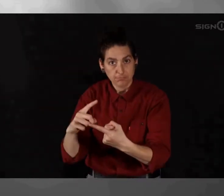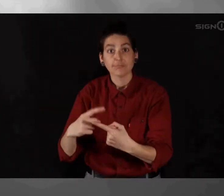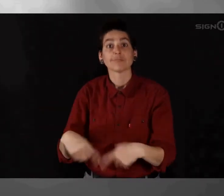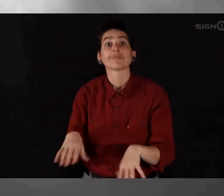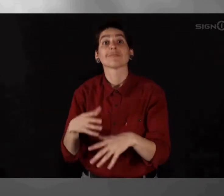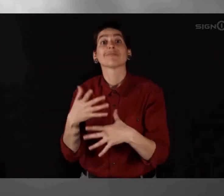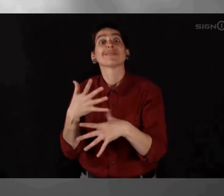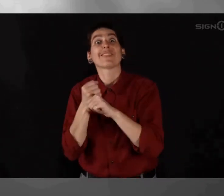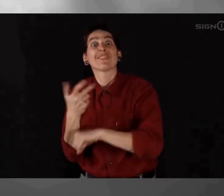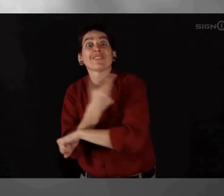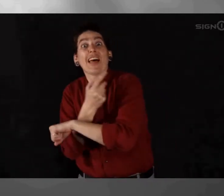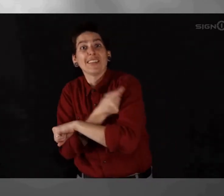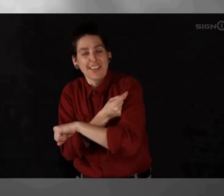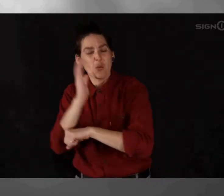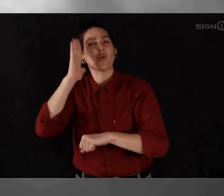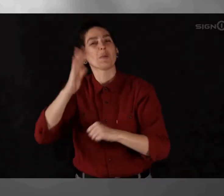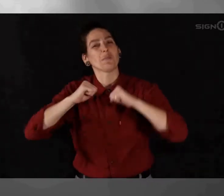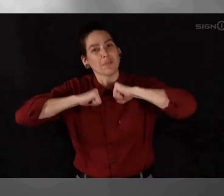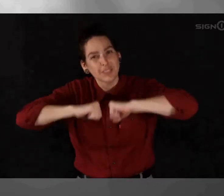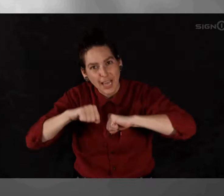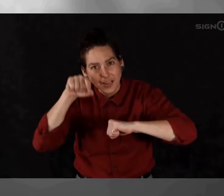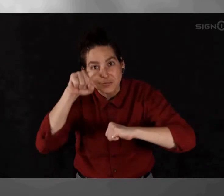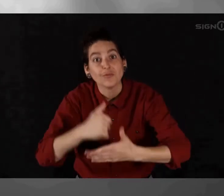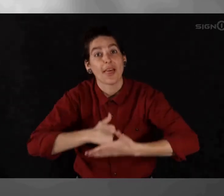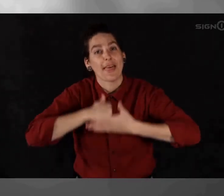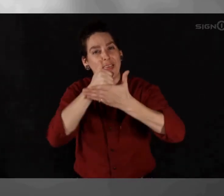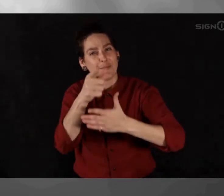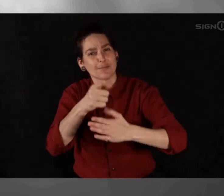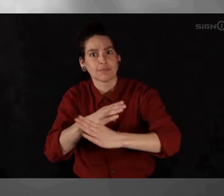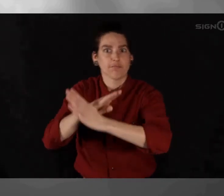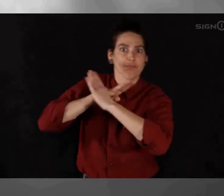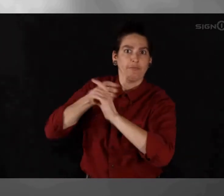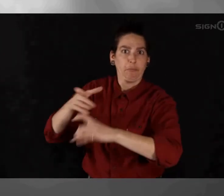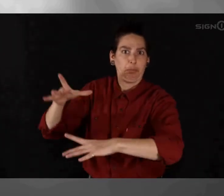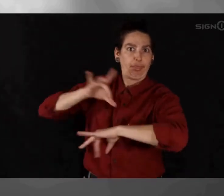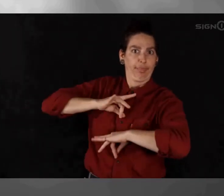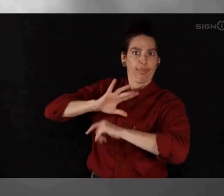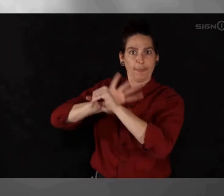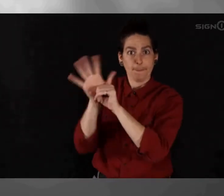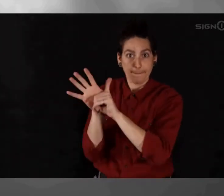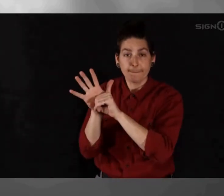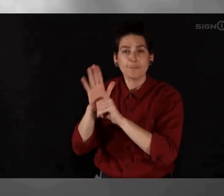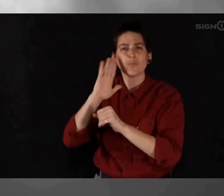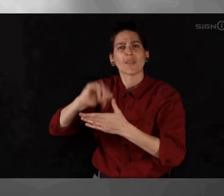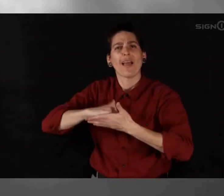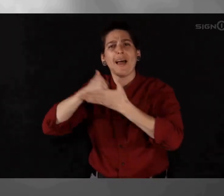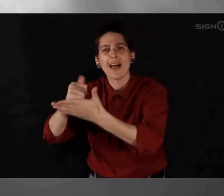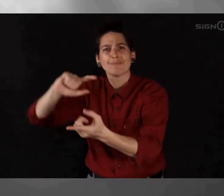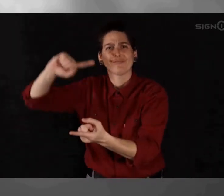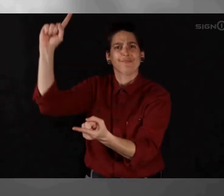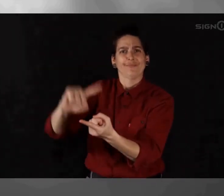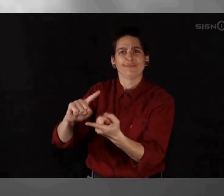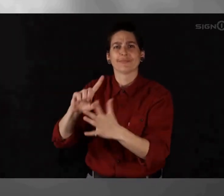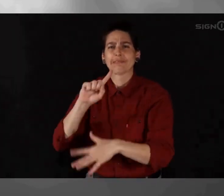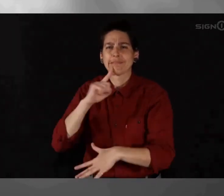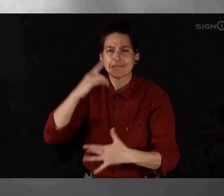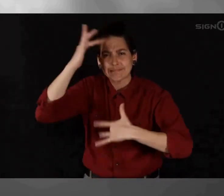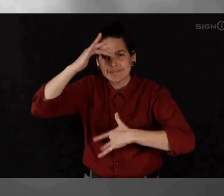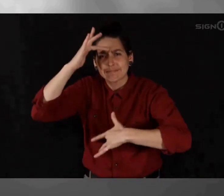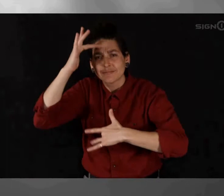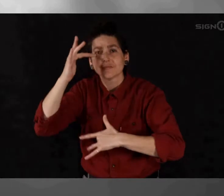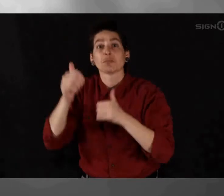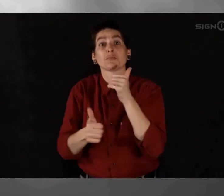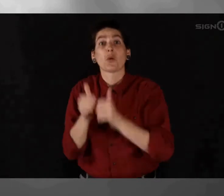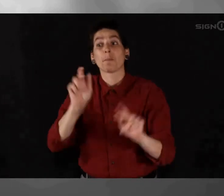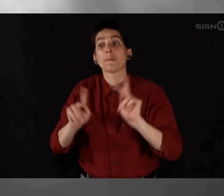Getting vaccinated helps protect you from getting COVID-19 or will help make the illness less severe.